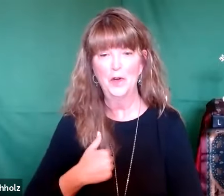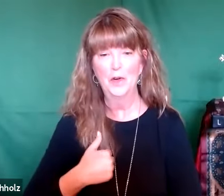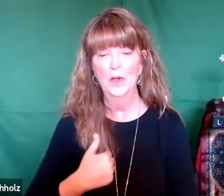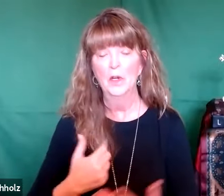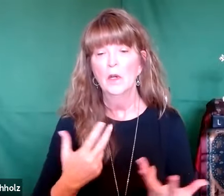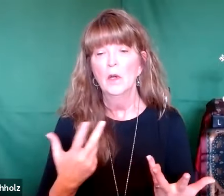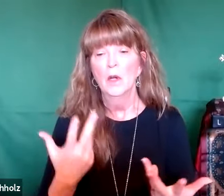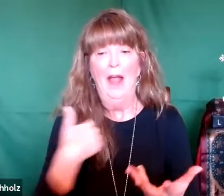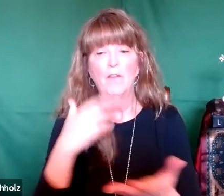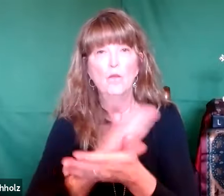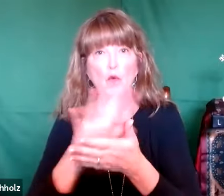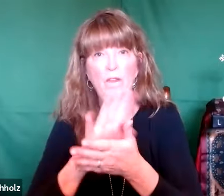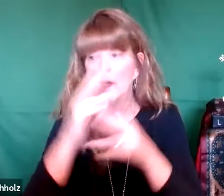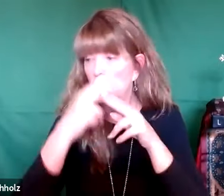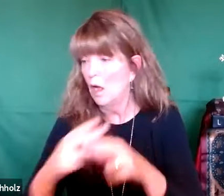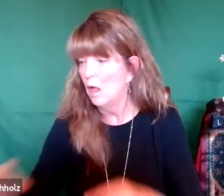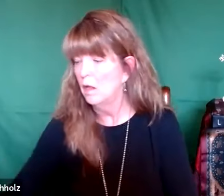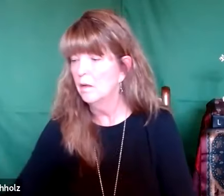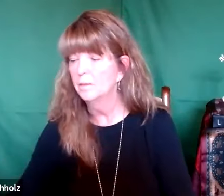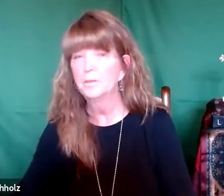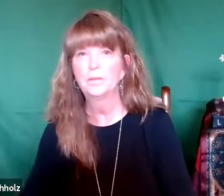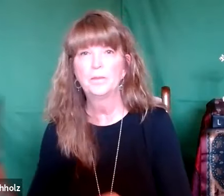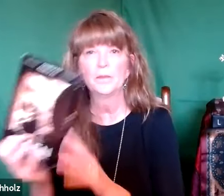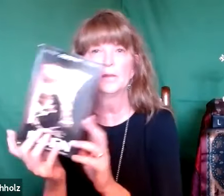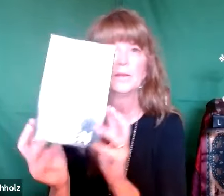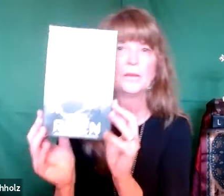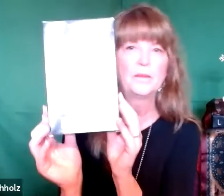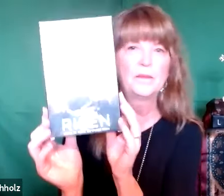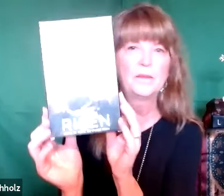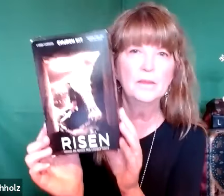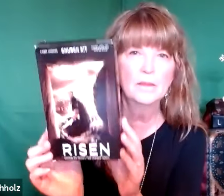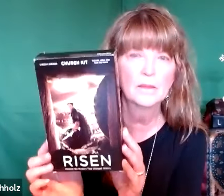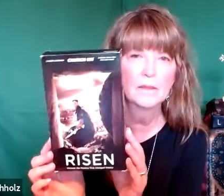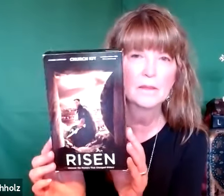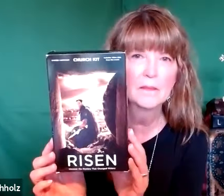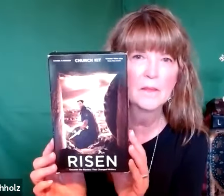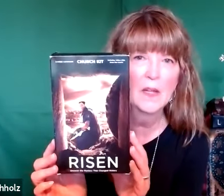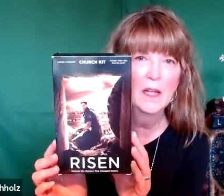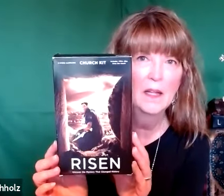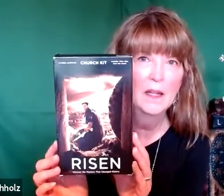the Roman centurion. There's a popular film called Risen.